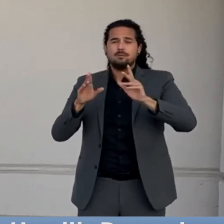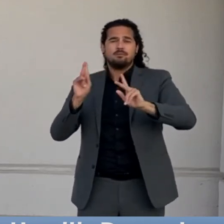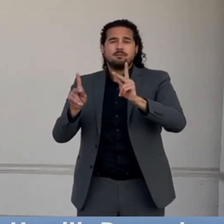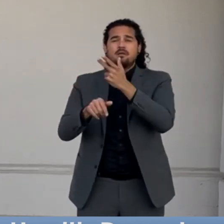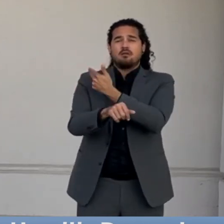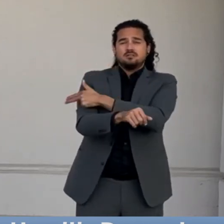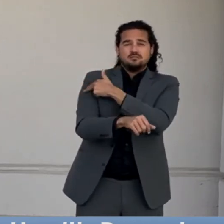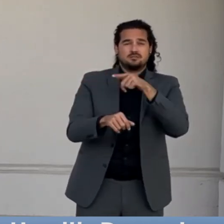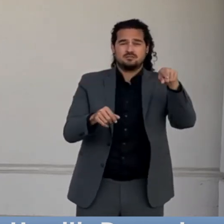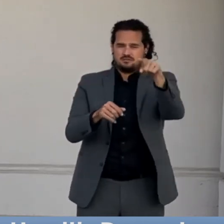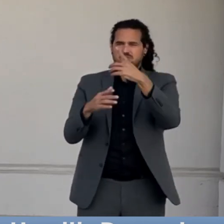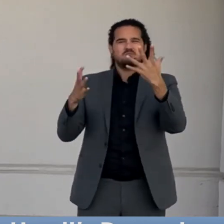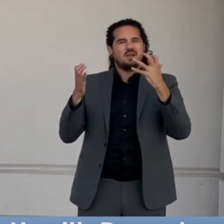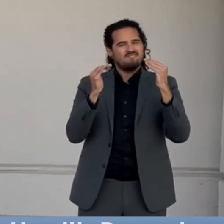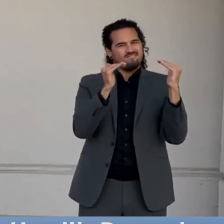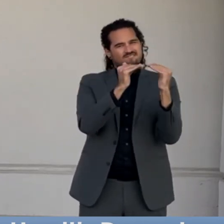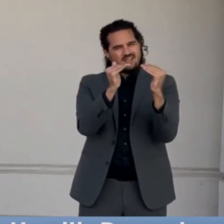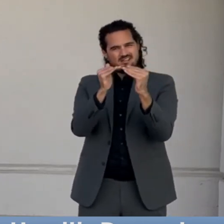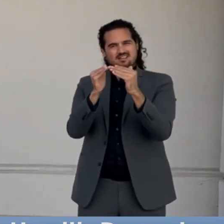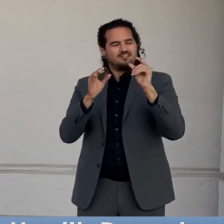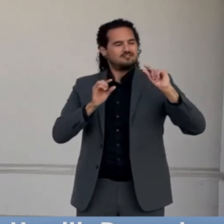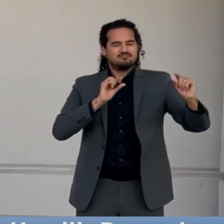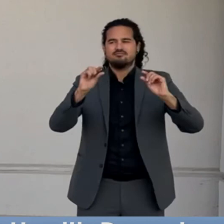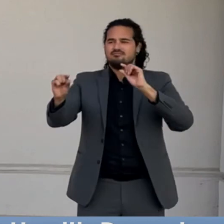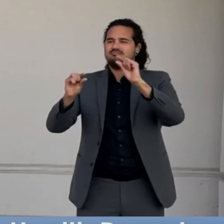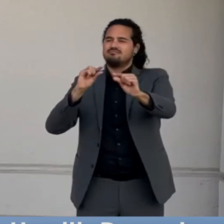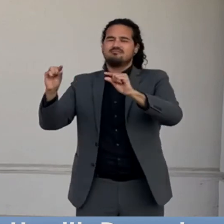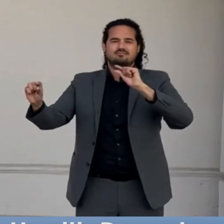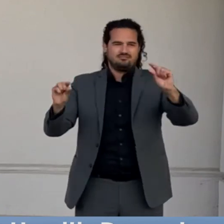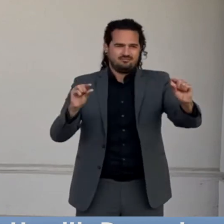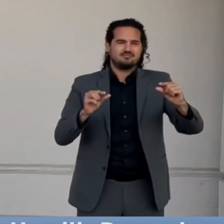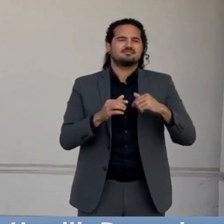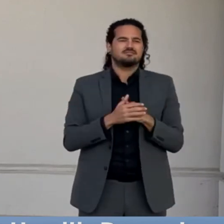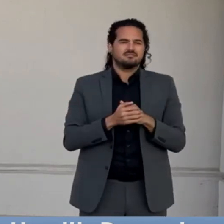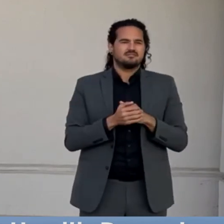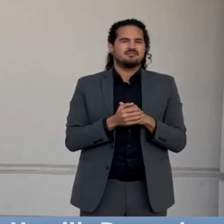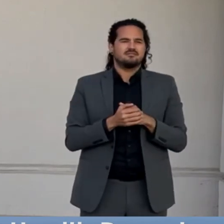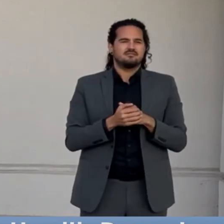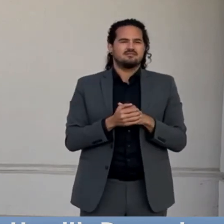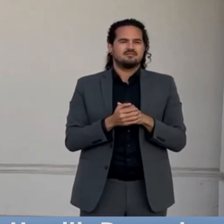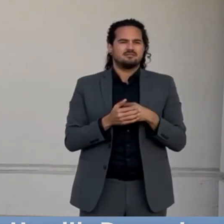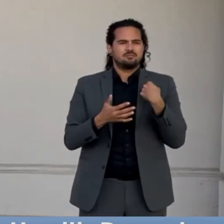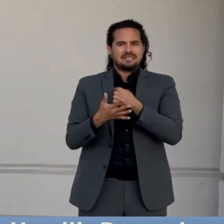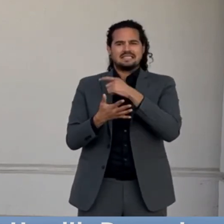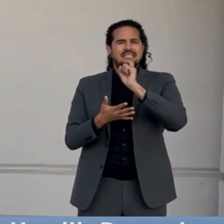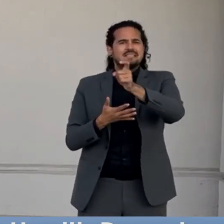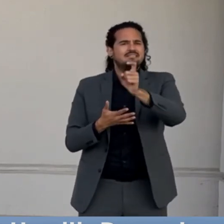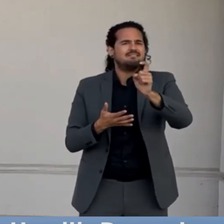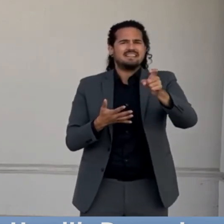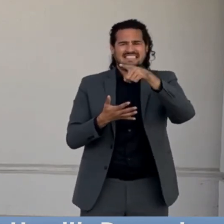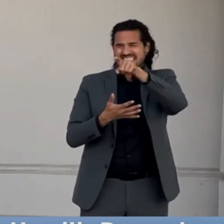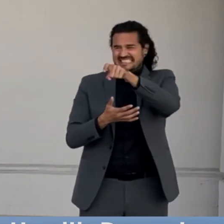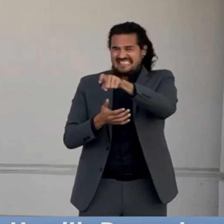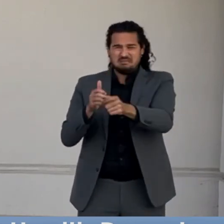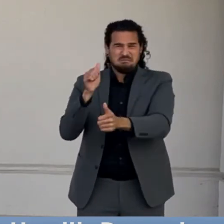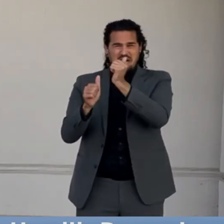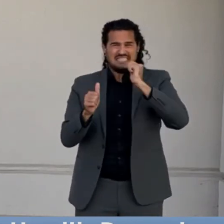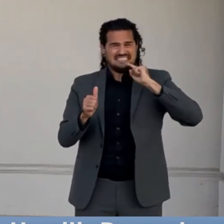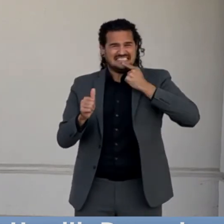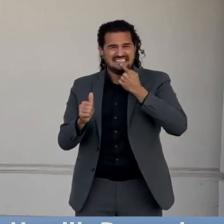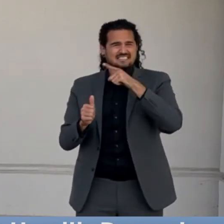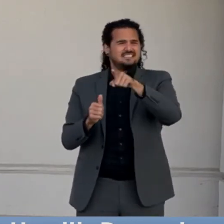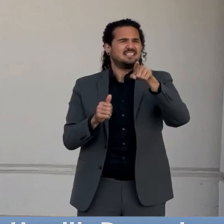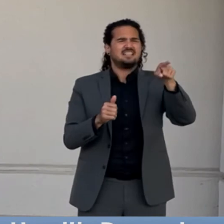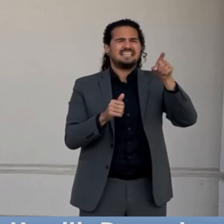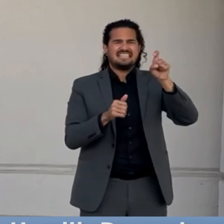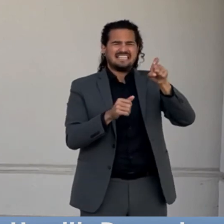and have some weight to the vaccine allocations according to the needs and those most affected in the community. As far as the number